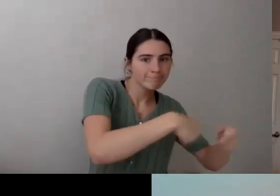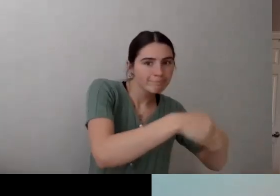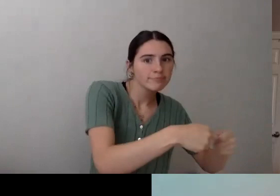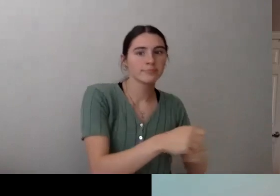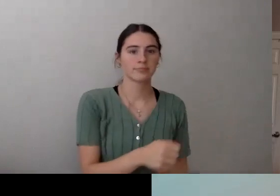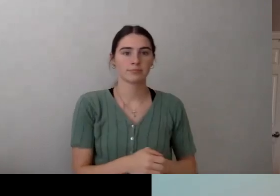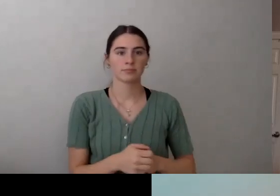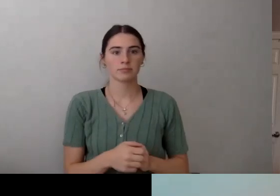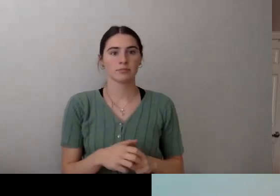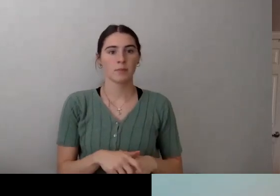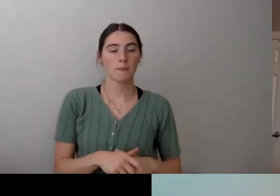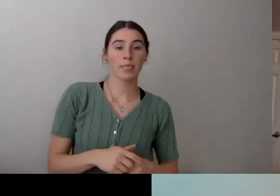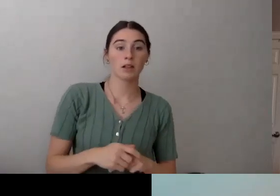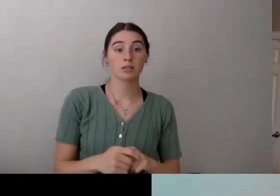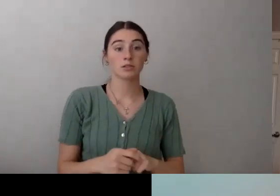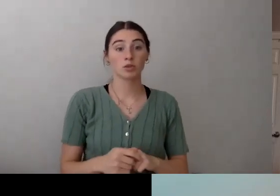Okay, these are also done.